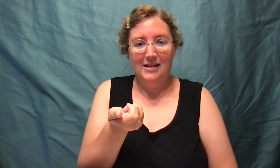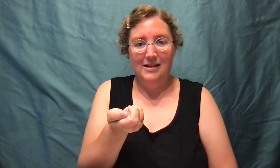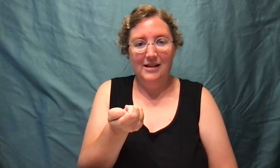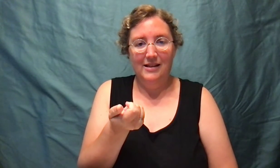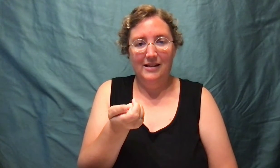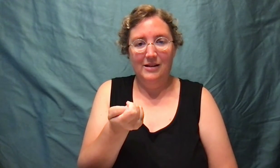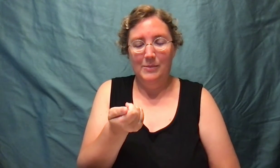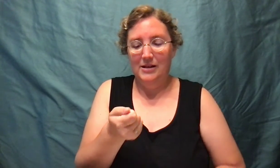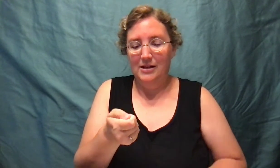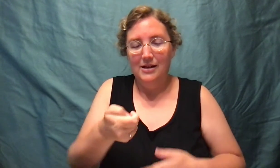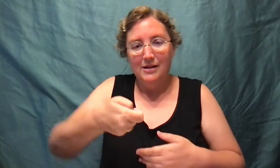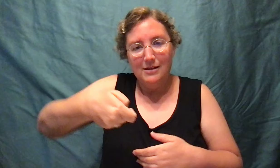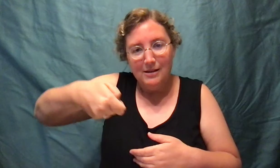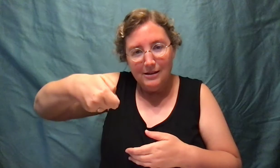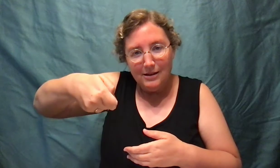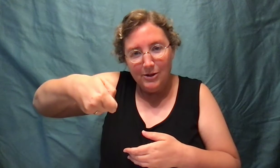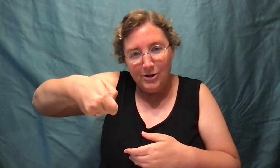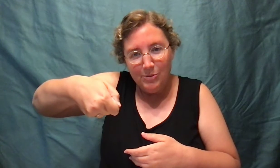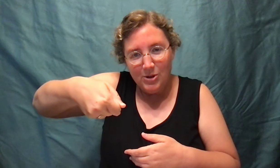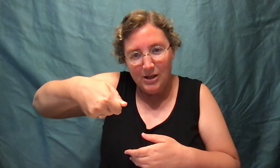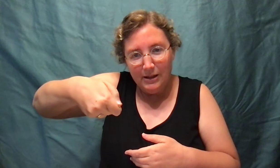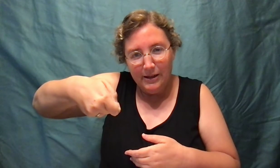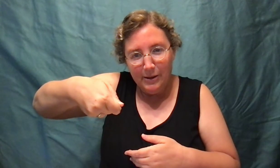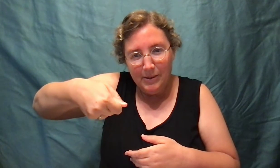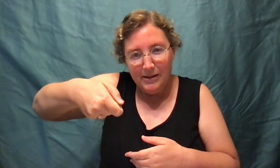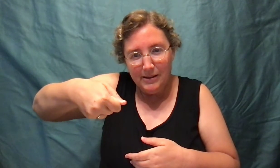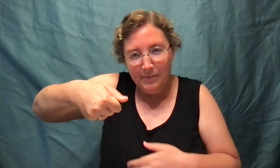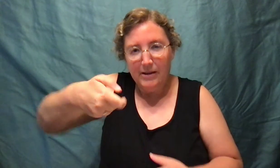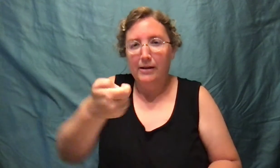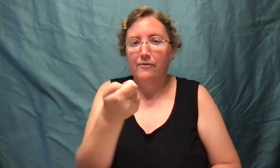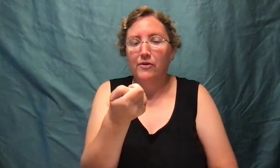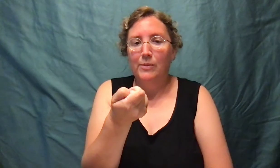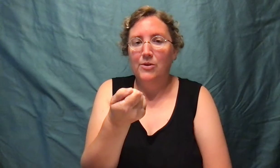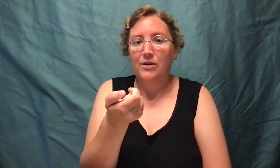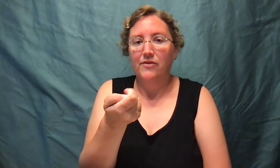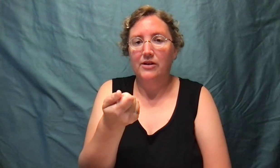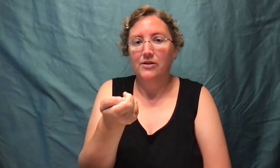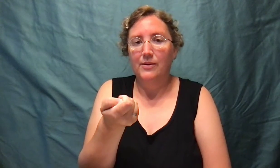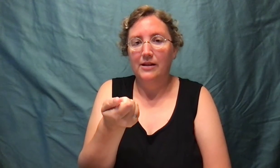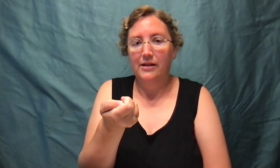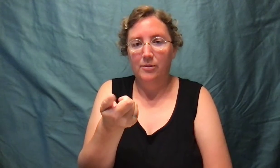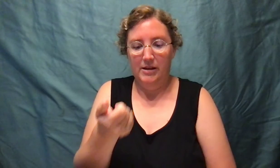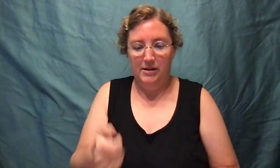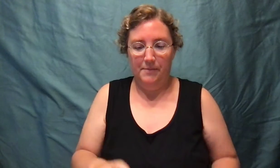a little bit. You're just pushing a little bit of something out of between your fingers, so a little bit.